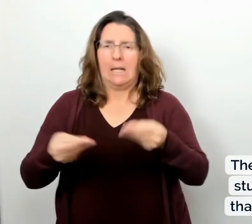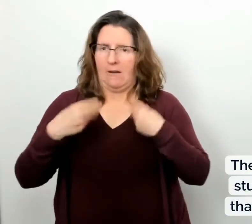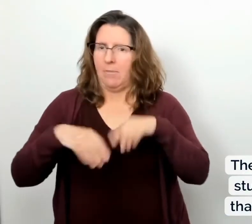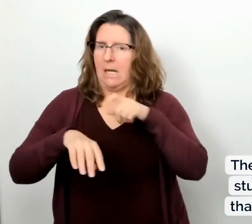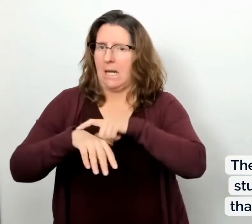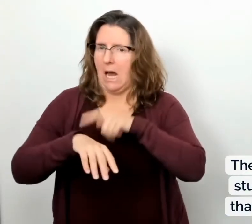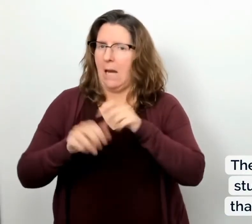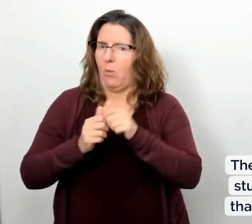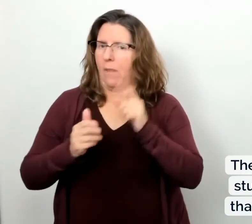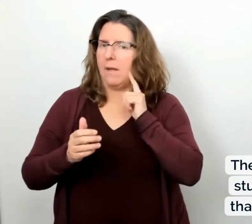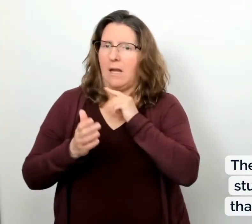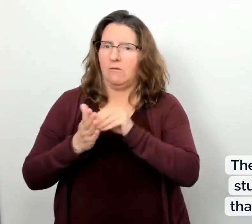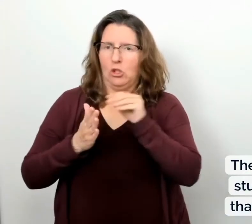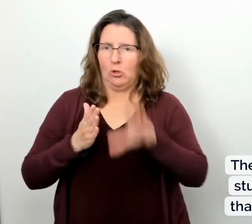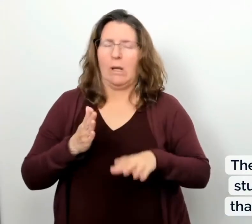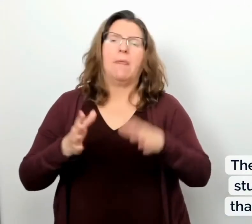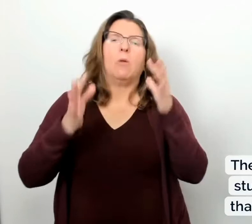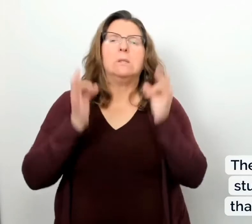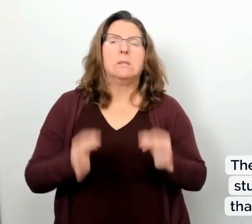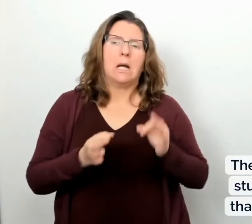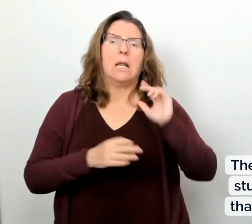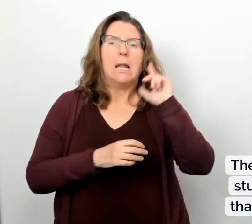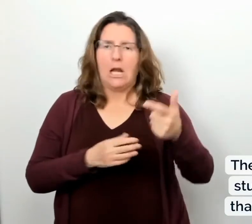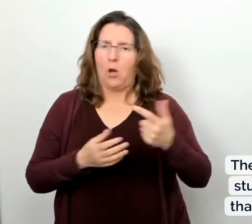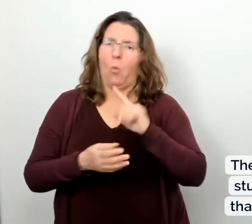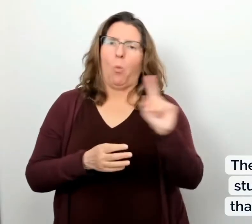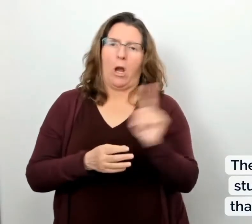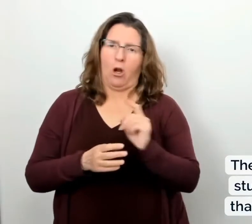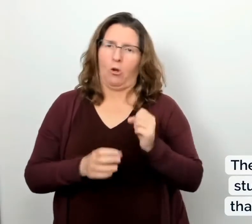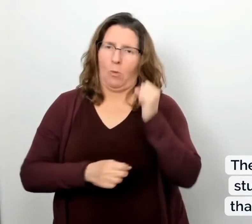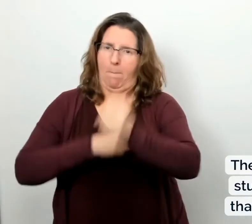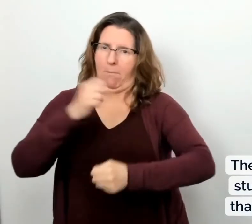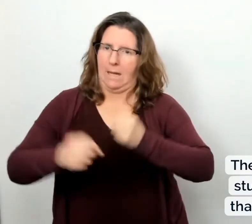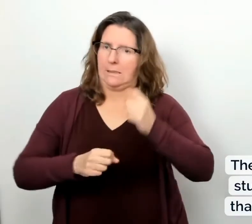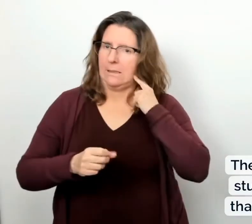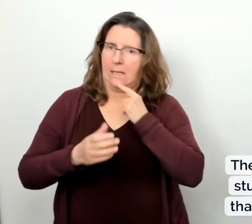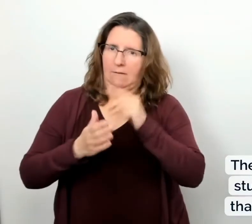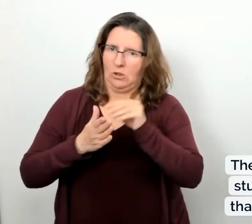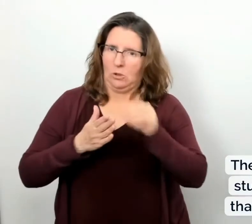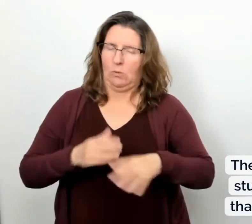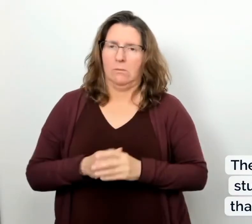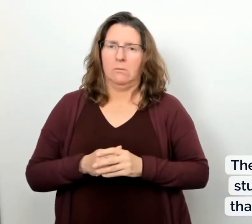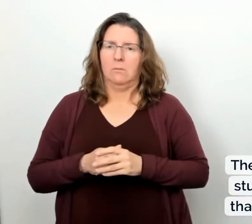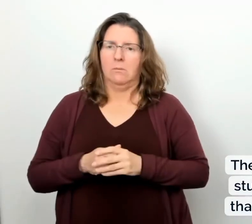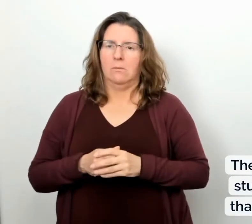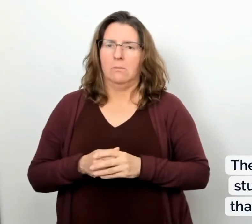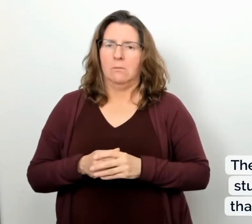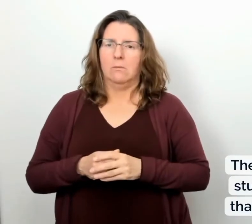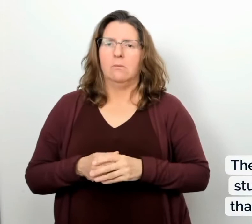challenge. So my suggestion was to hold off the testing, and I would work with the student for a time, and later